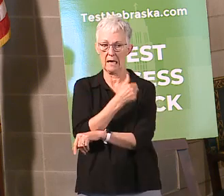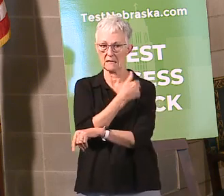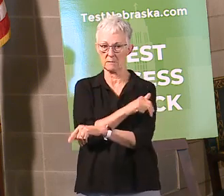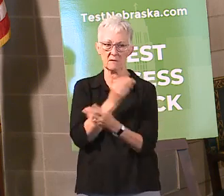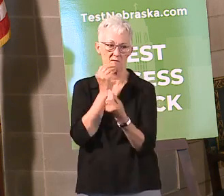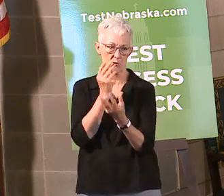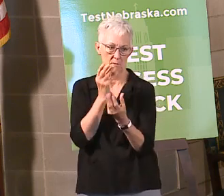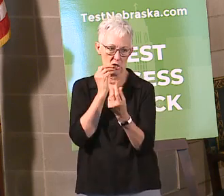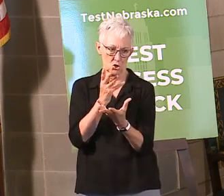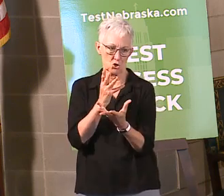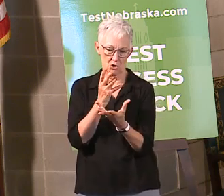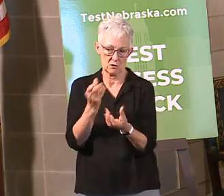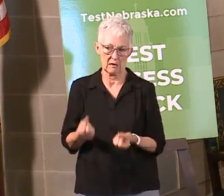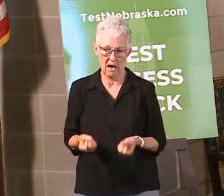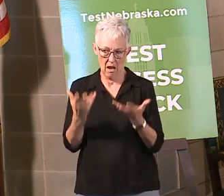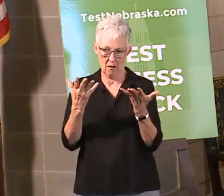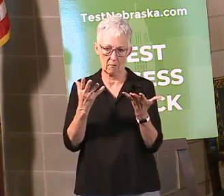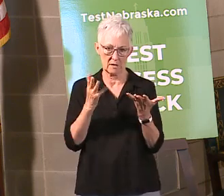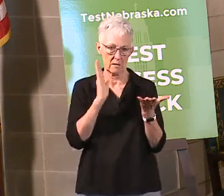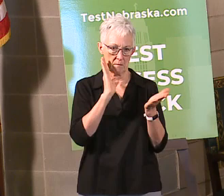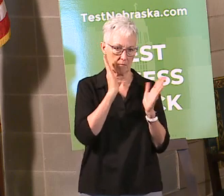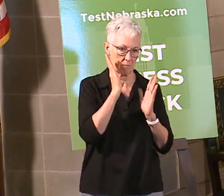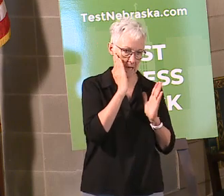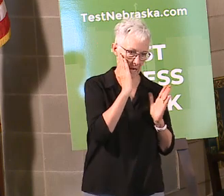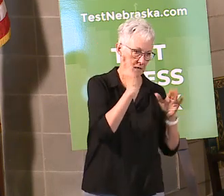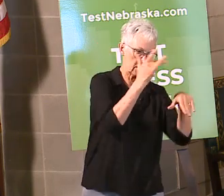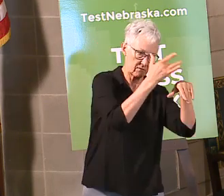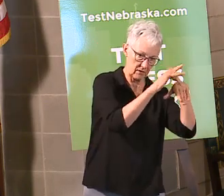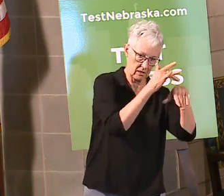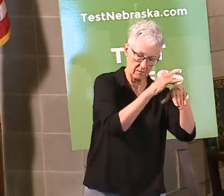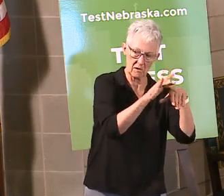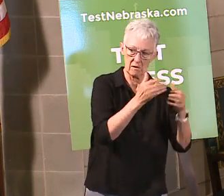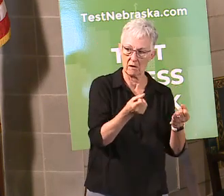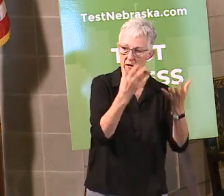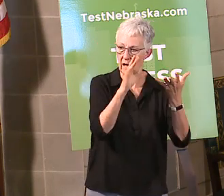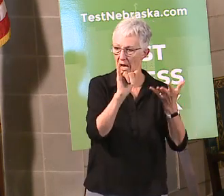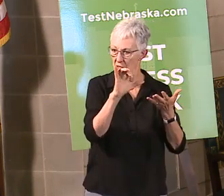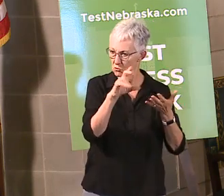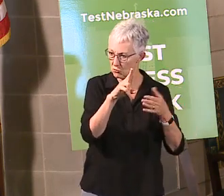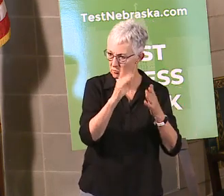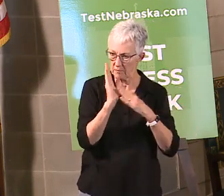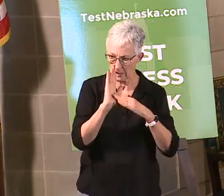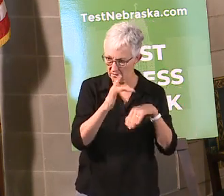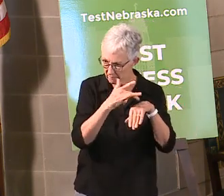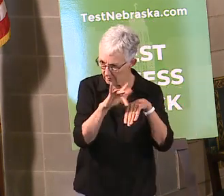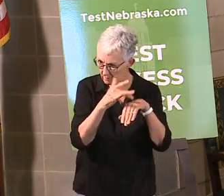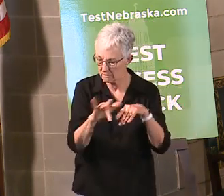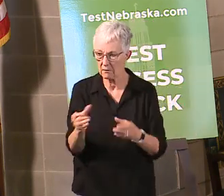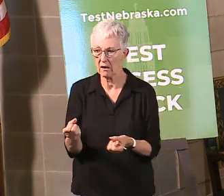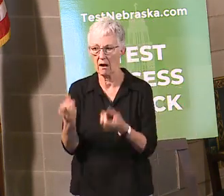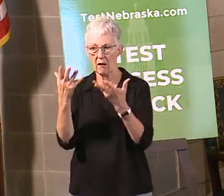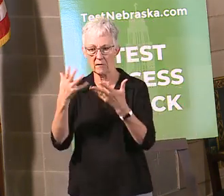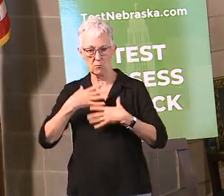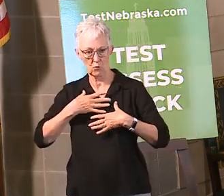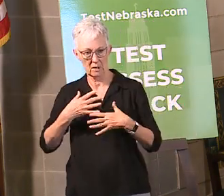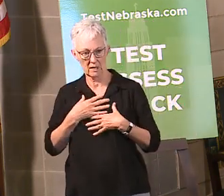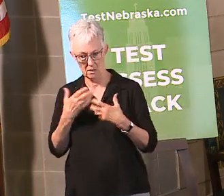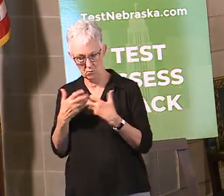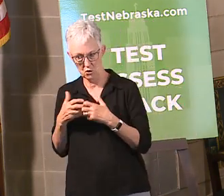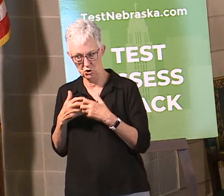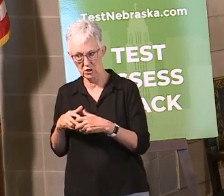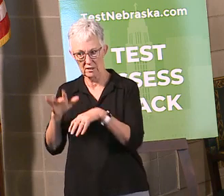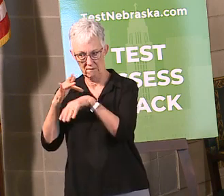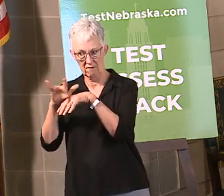months ago. All our public health experts said, hey, that's what you got to focus on. Again, this is a virus. You can't stop it from